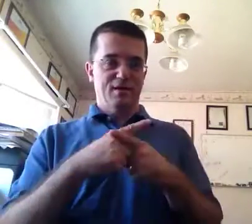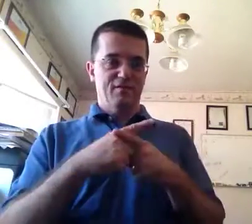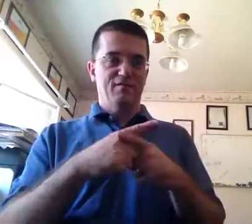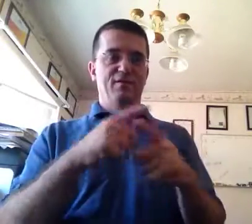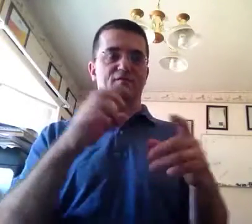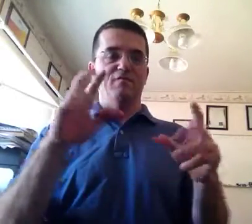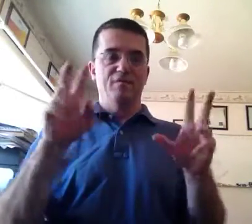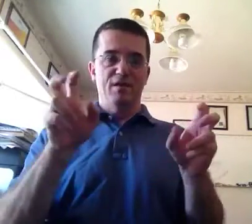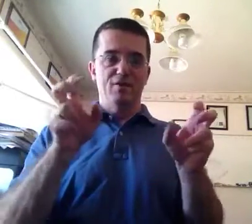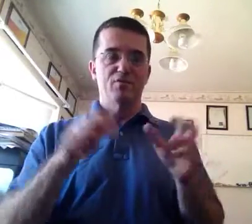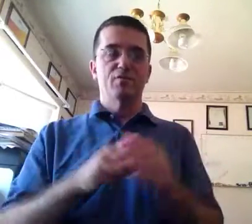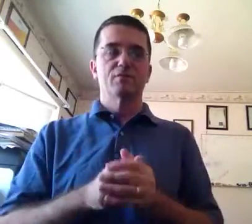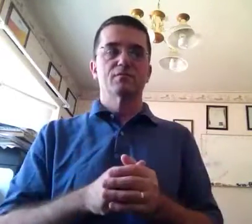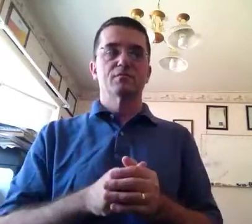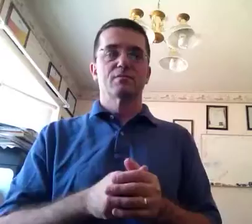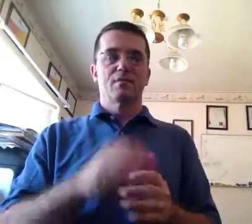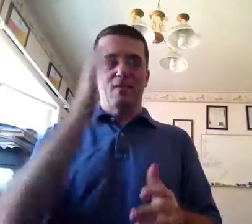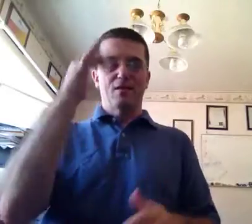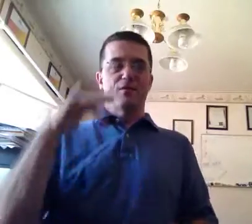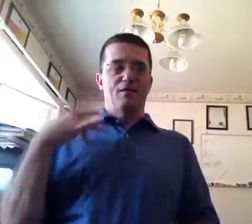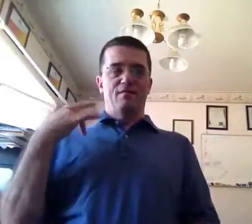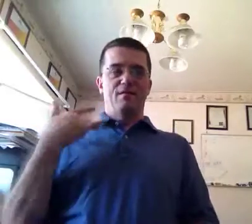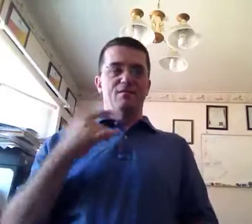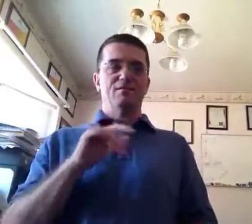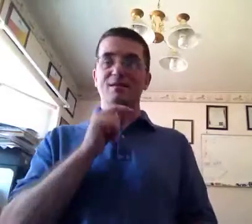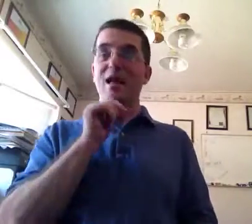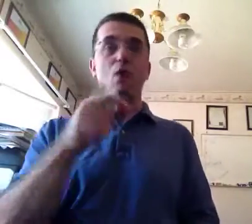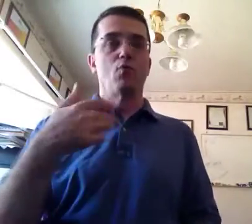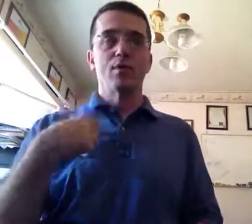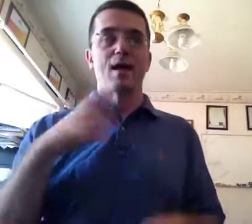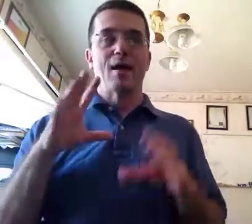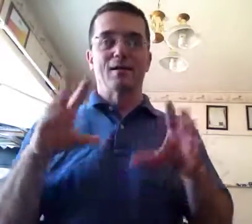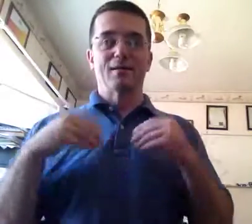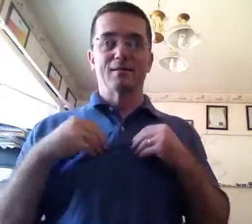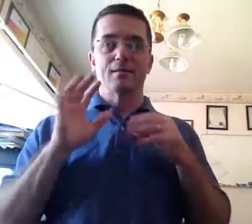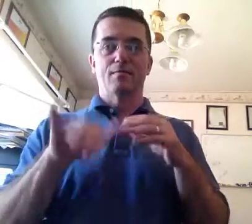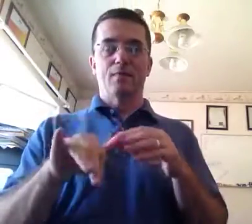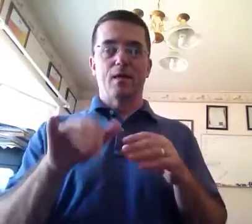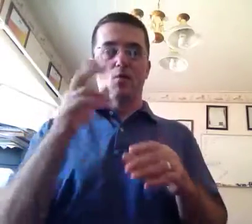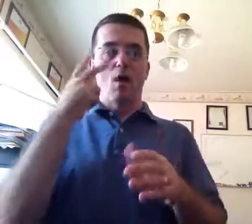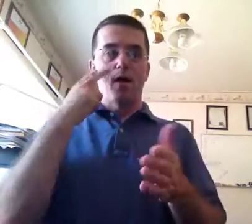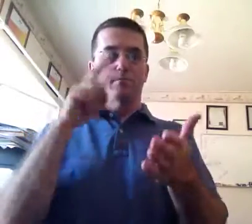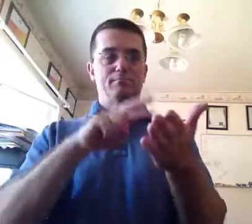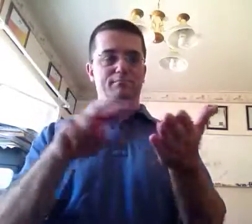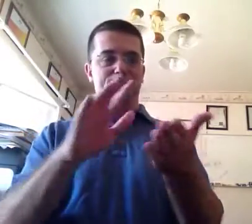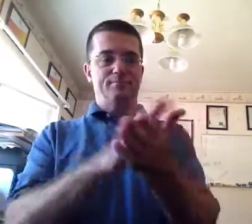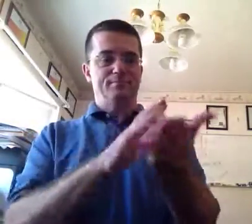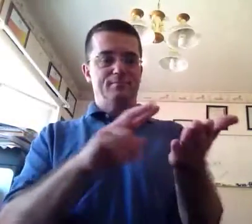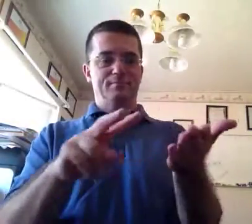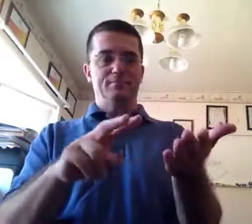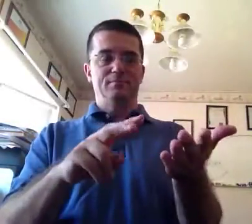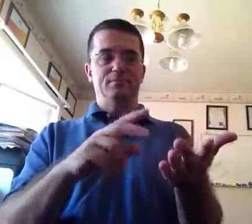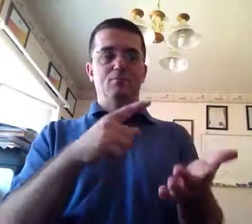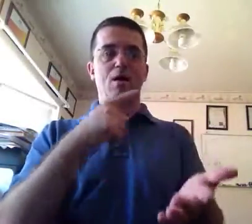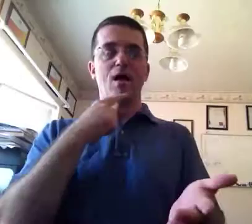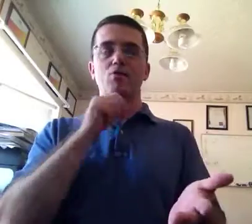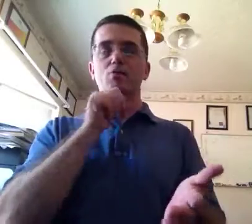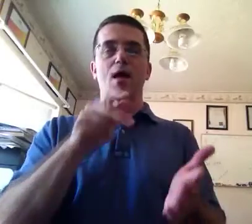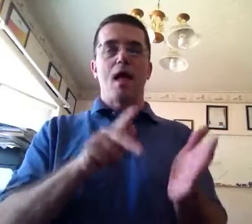funny. Yeah, I wouldn't do that just because of the way it looks, for one thing. The other thing is I don't believe in the principle of borrowing money from